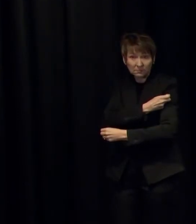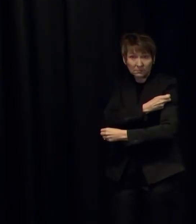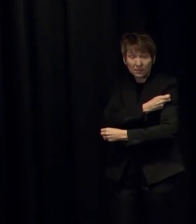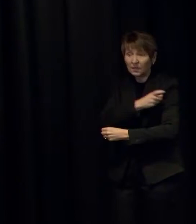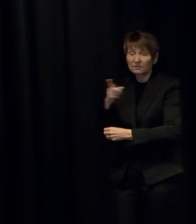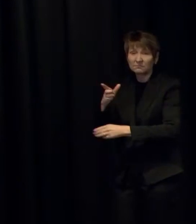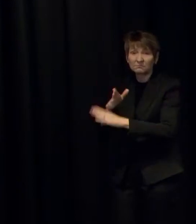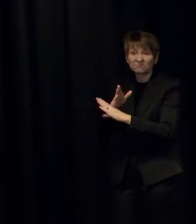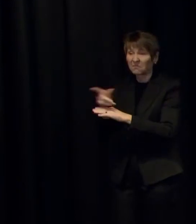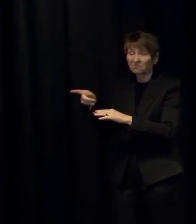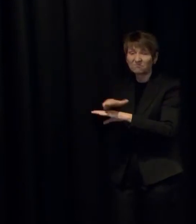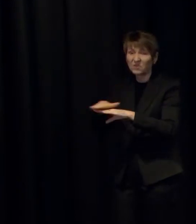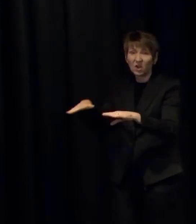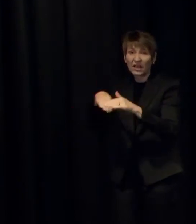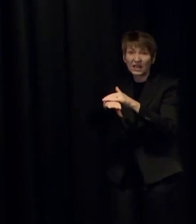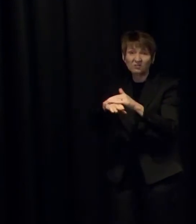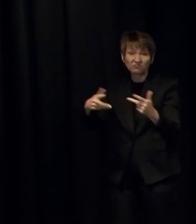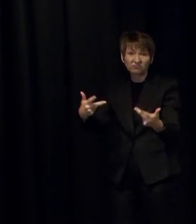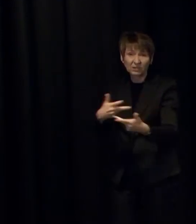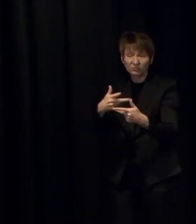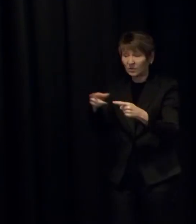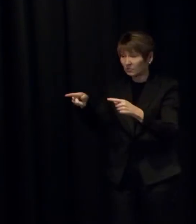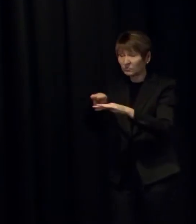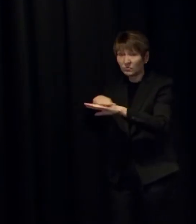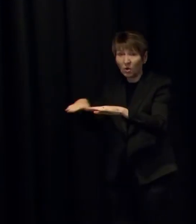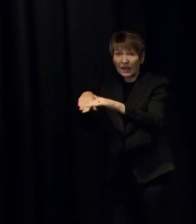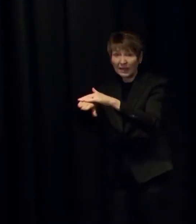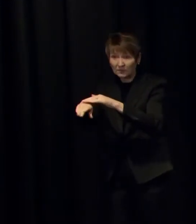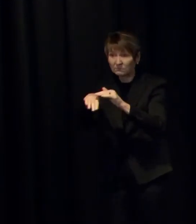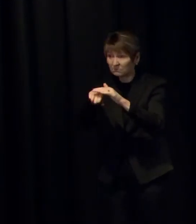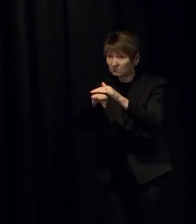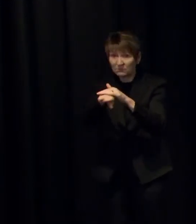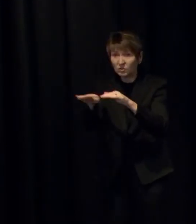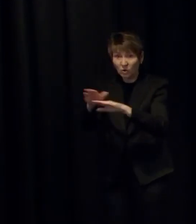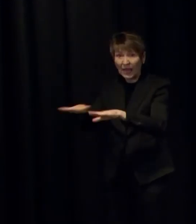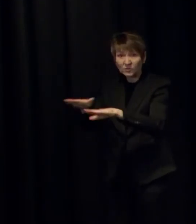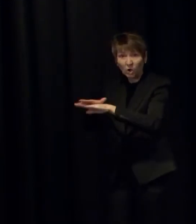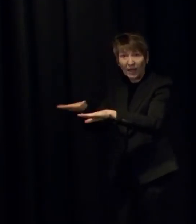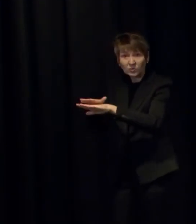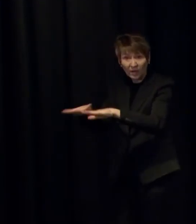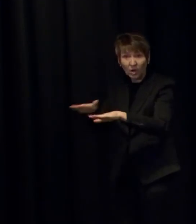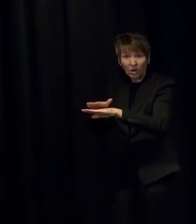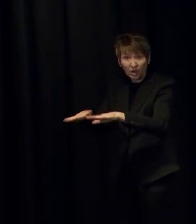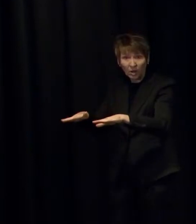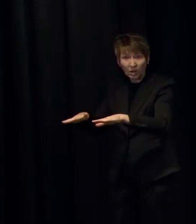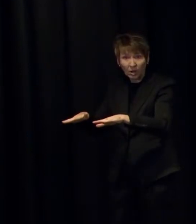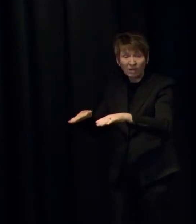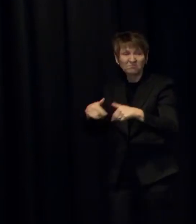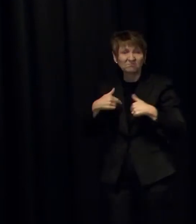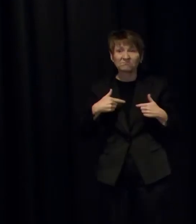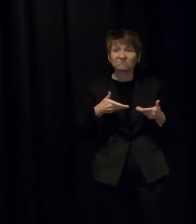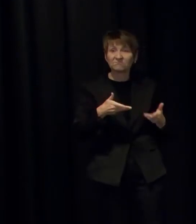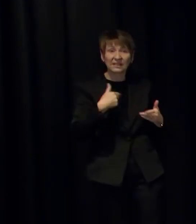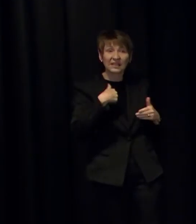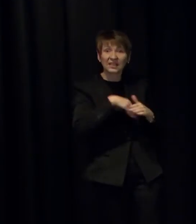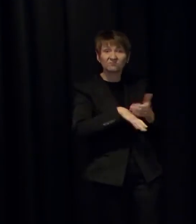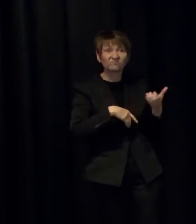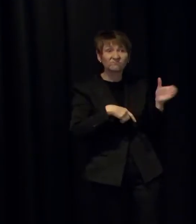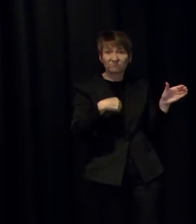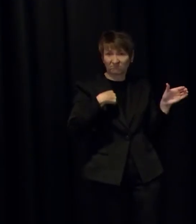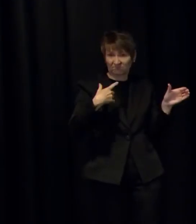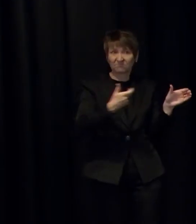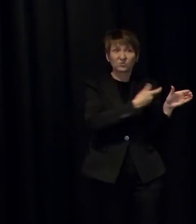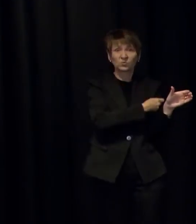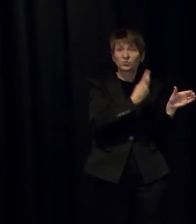may have access to it, but I don't. But it will happen? Look, I imagine it will happen in the fullness of time. I don't know